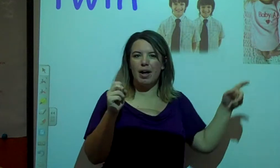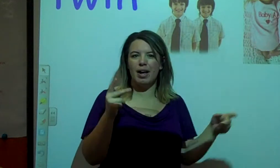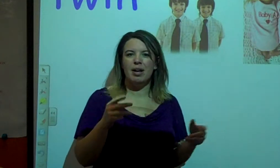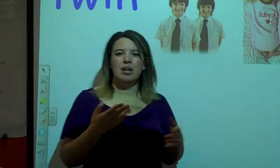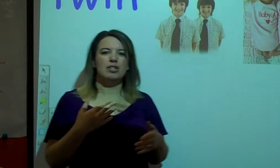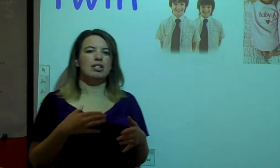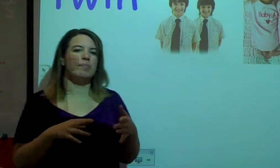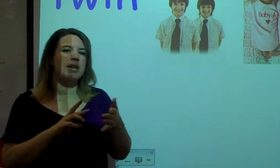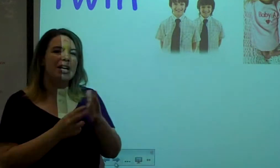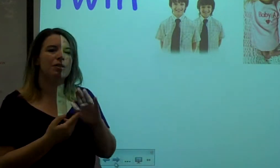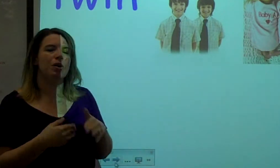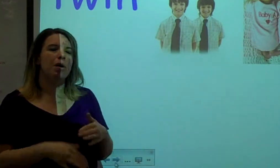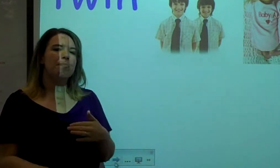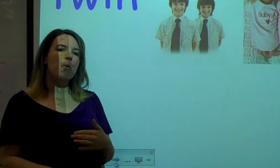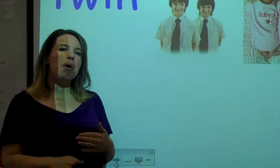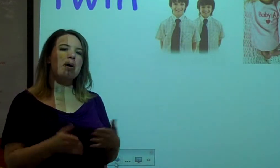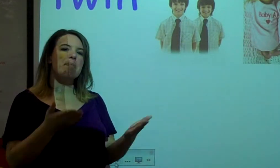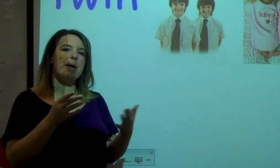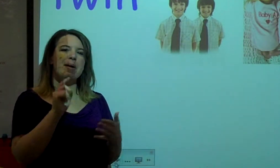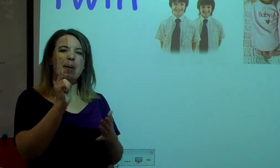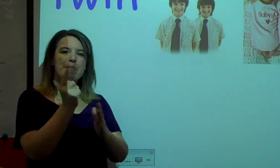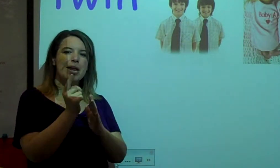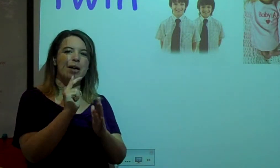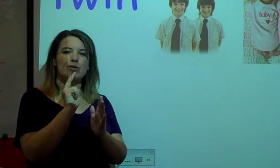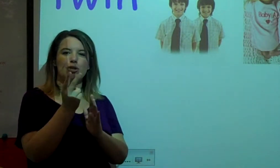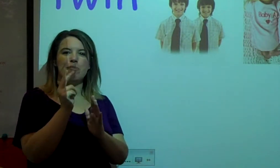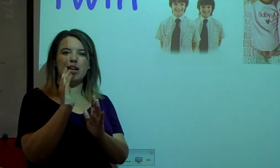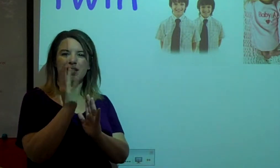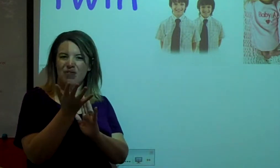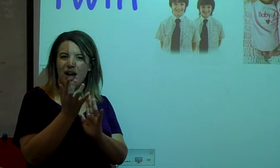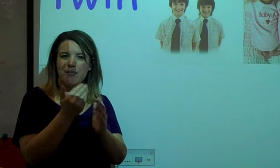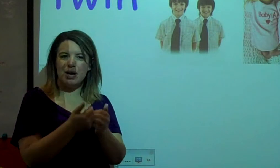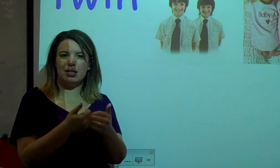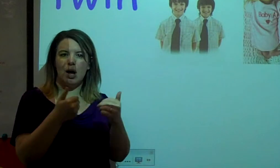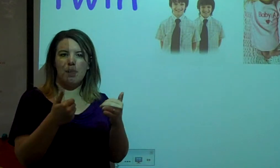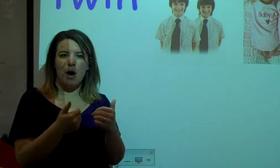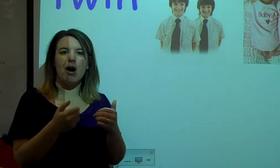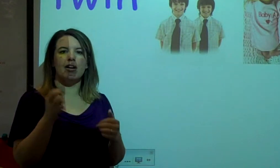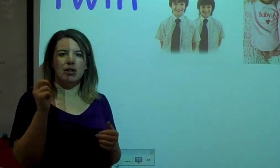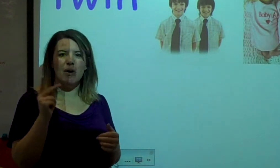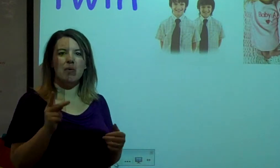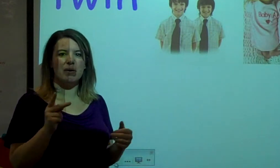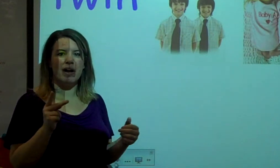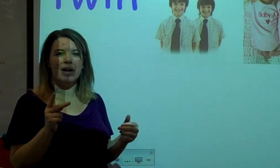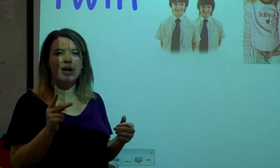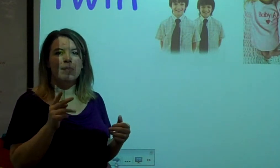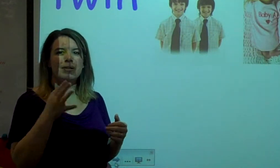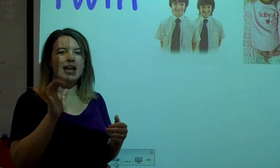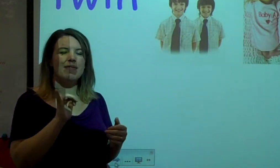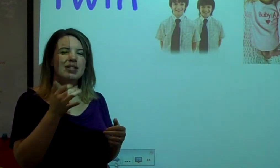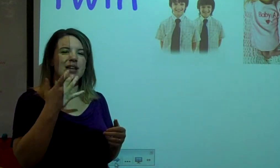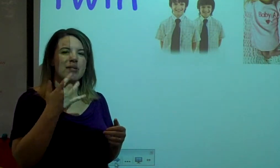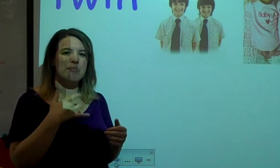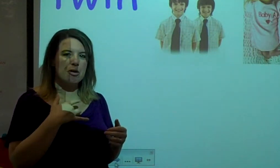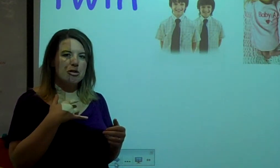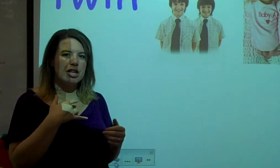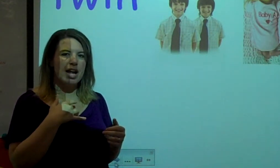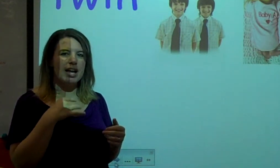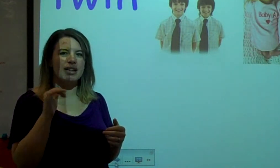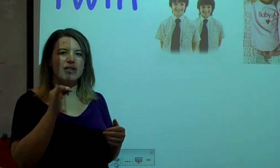Okay? Just means born maybe a minute, 2 minutes, 5 minutes apart. Okay? But they have the same birthday, they're the